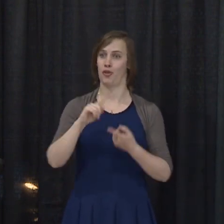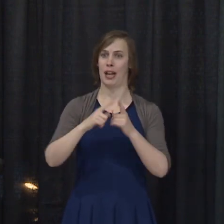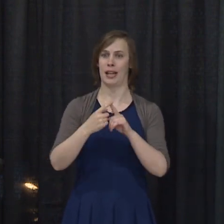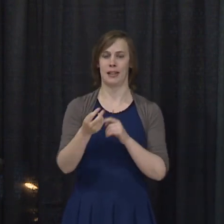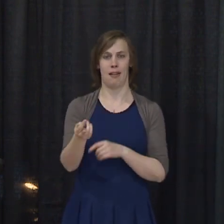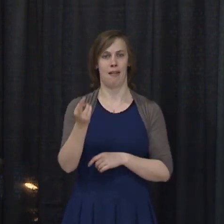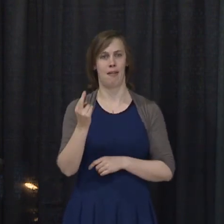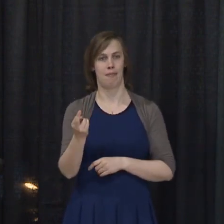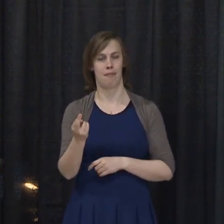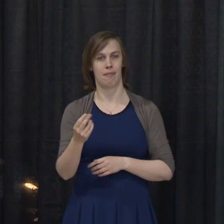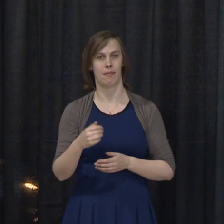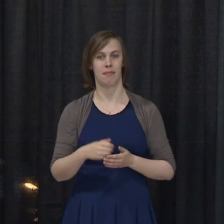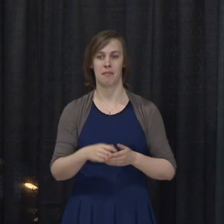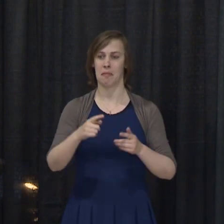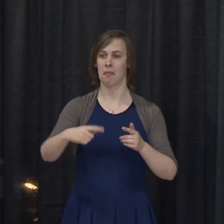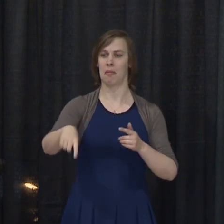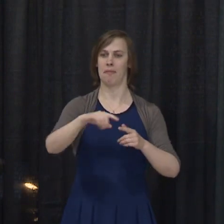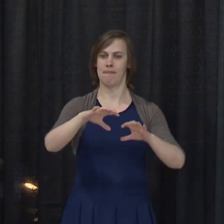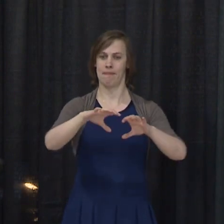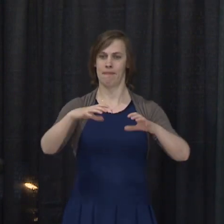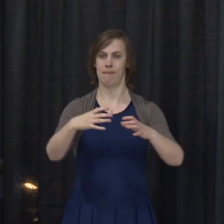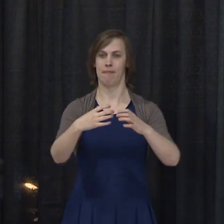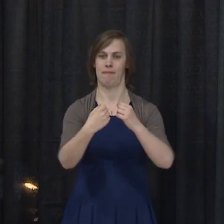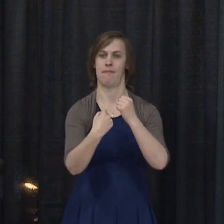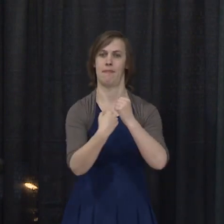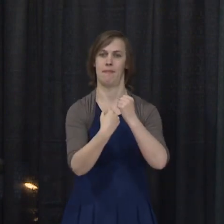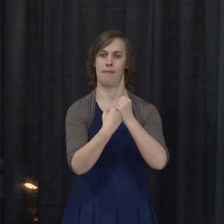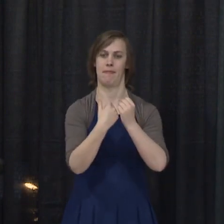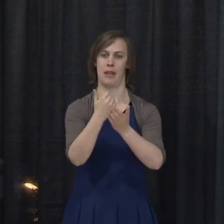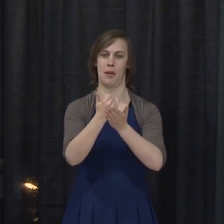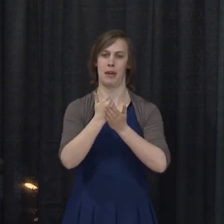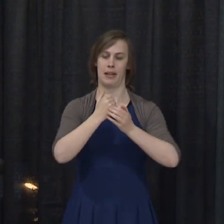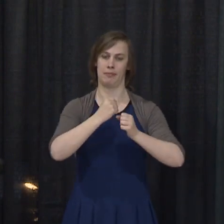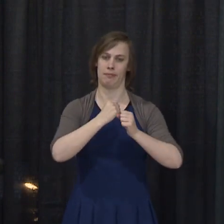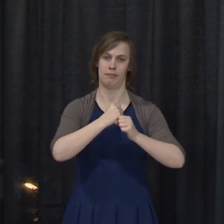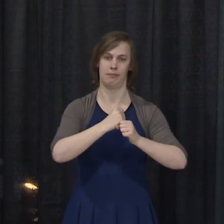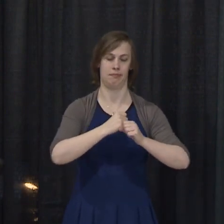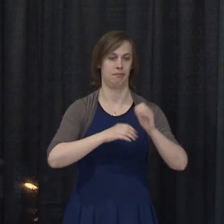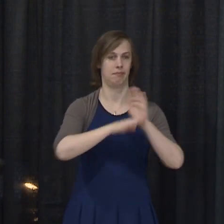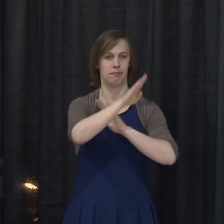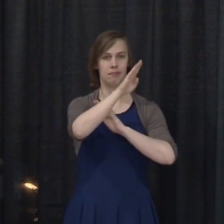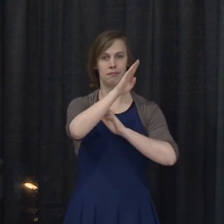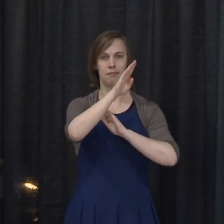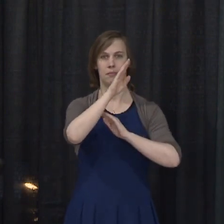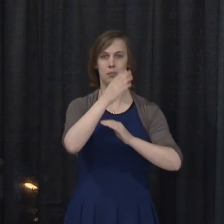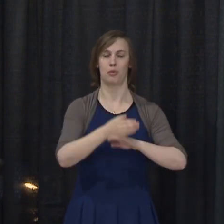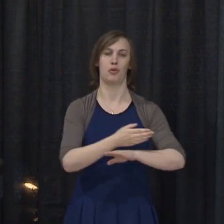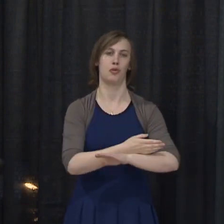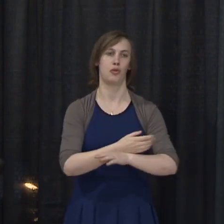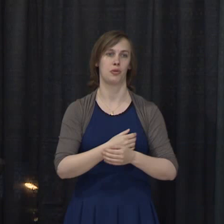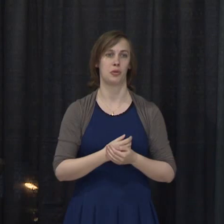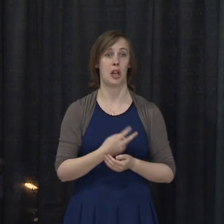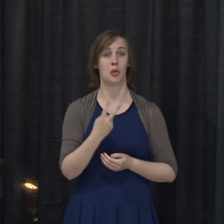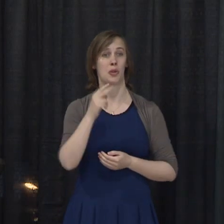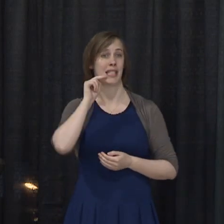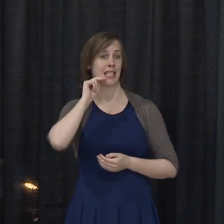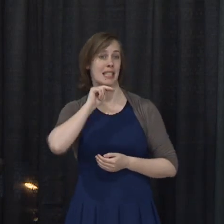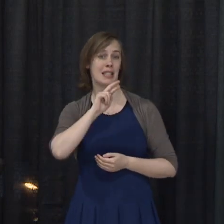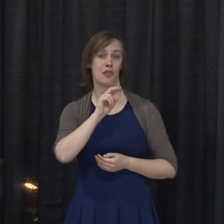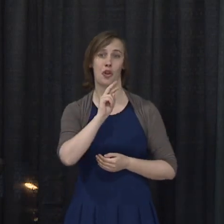that help me focus and flourish. My 2 nieces, Rory and Maven, also constantly remind me how special life